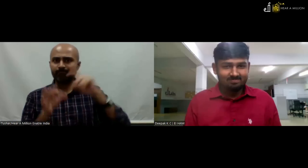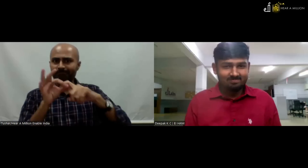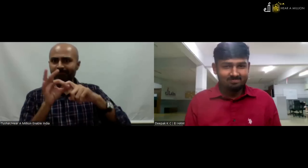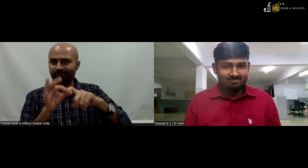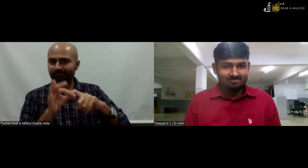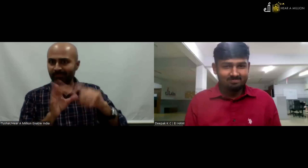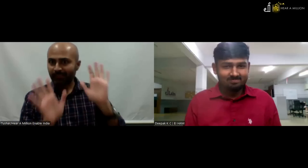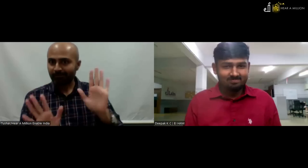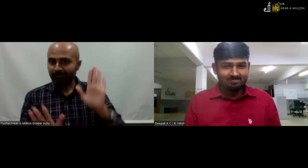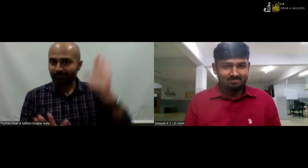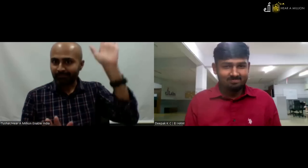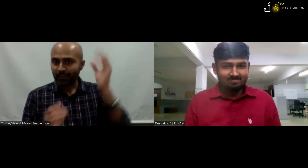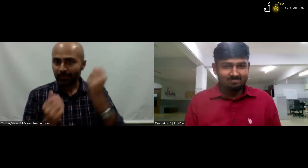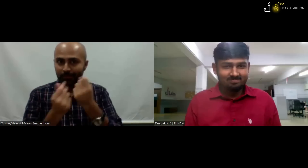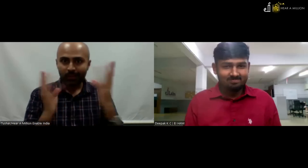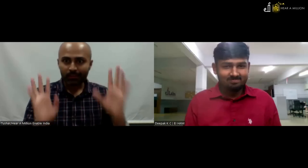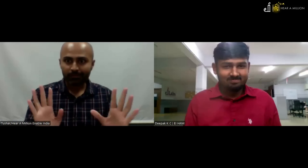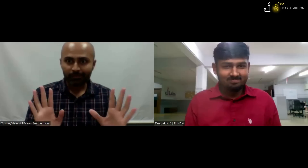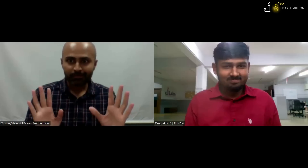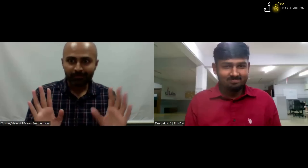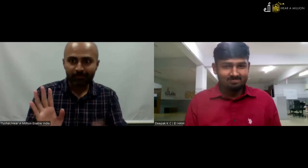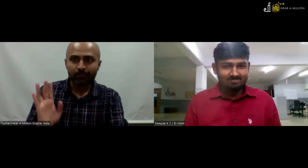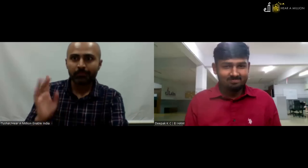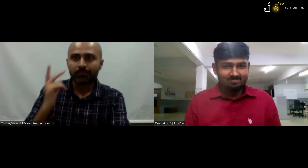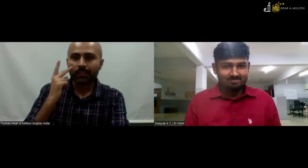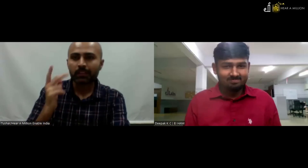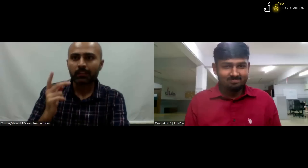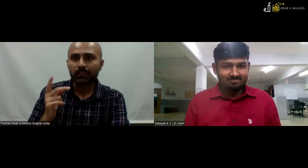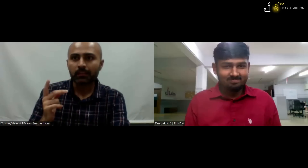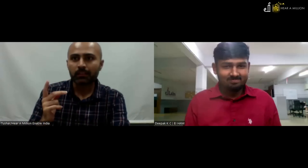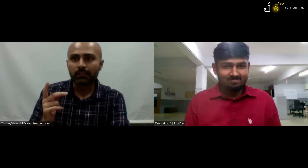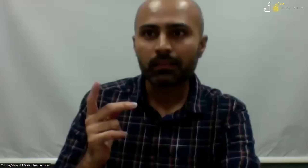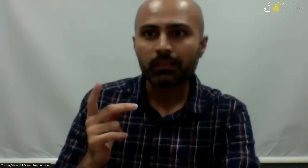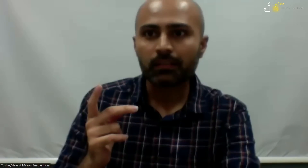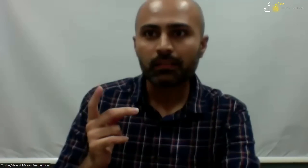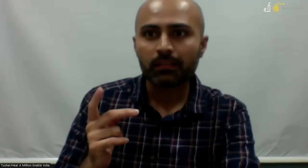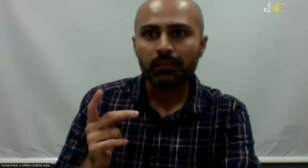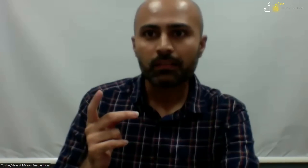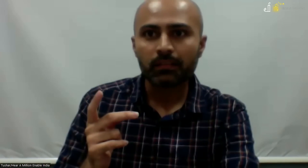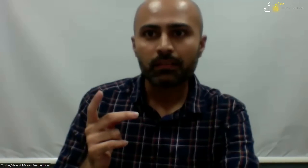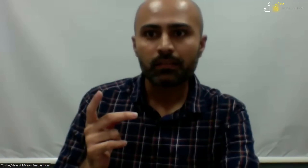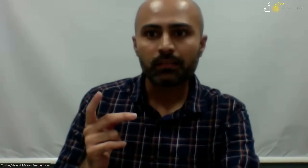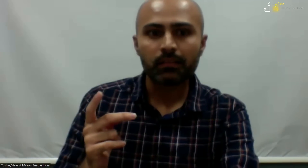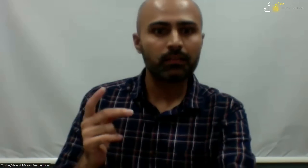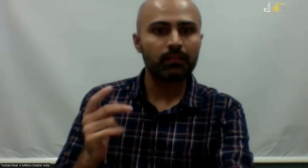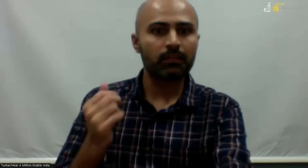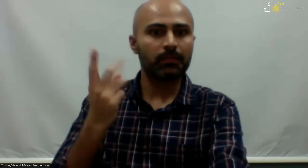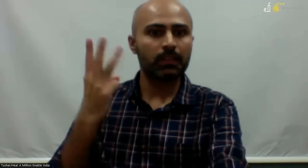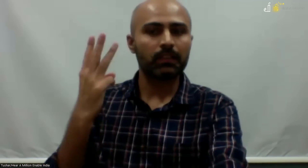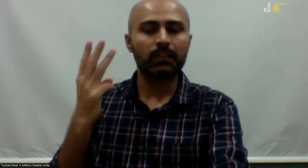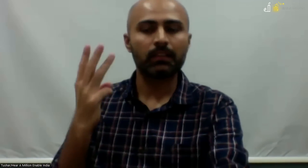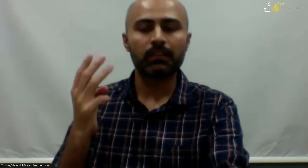different experiences. If you have any doubt, kindly raise your hand. Let me see